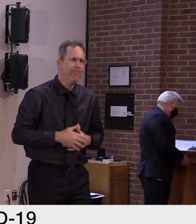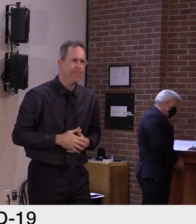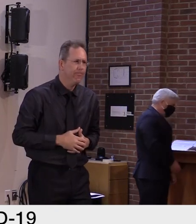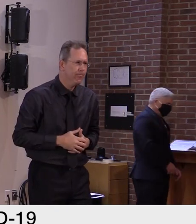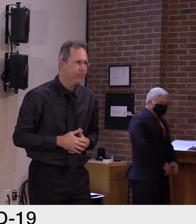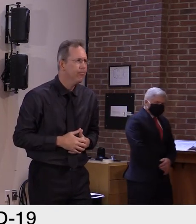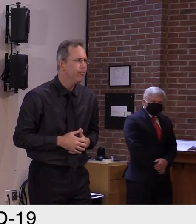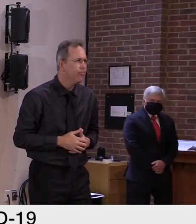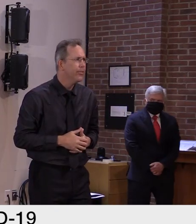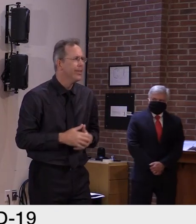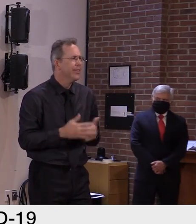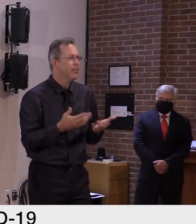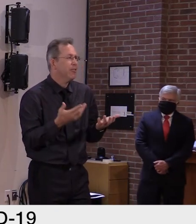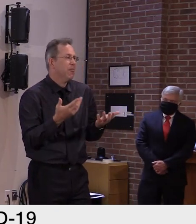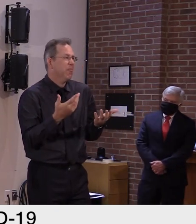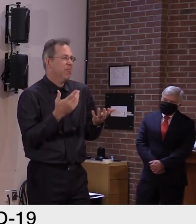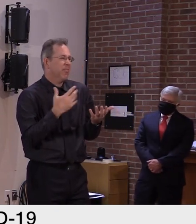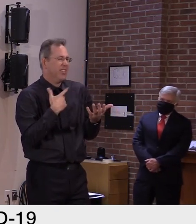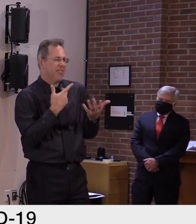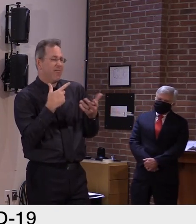we have.